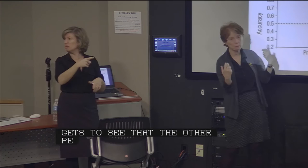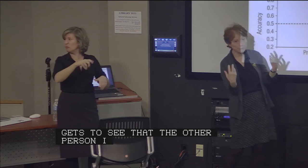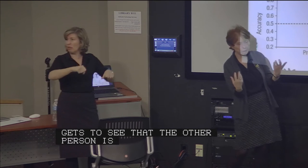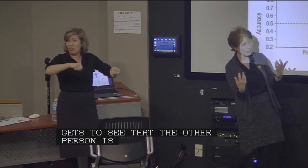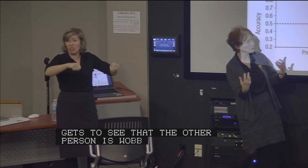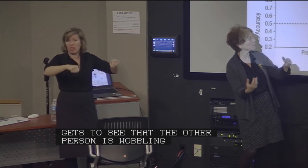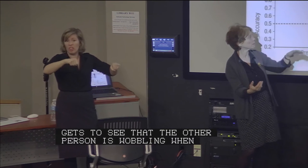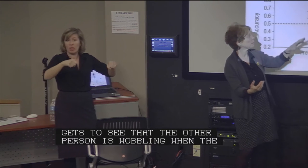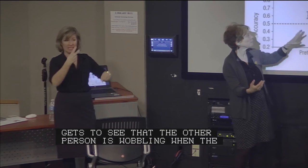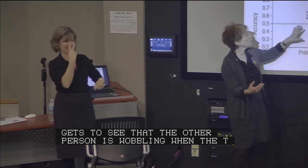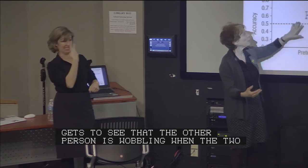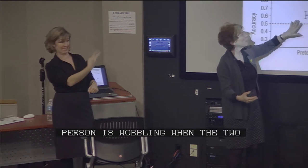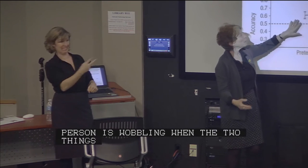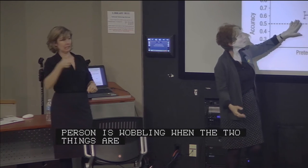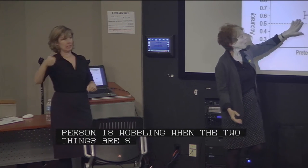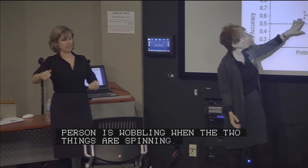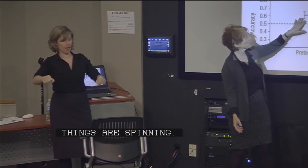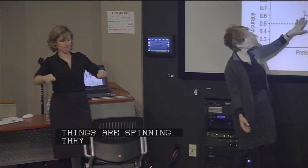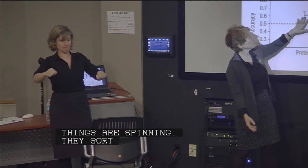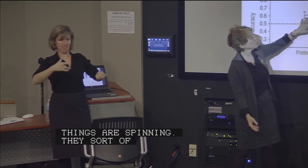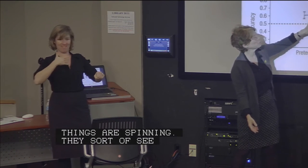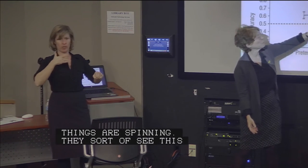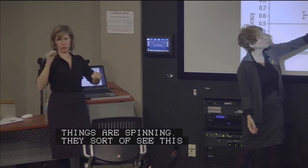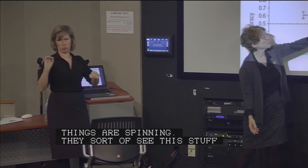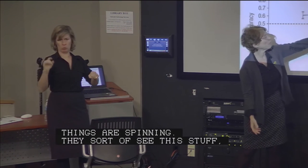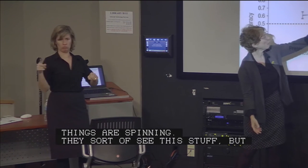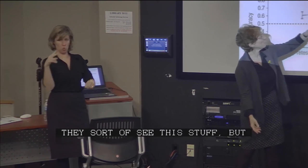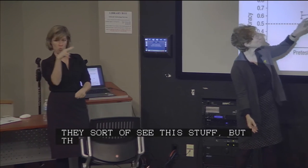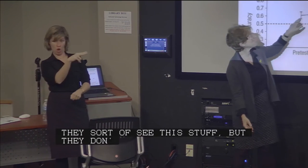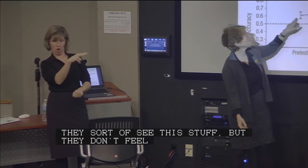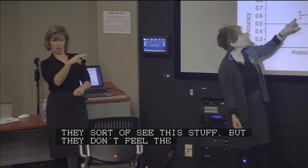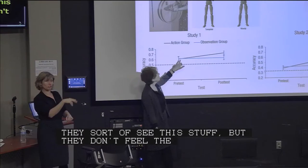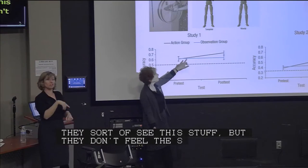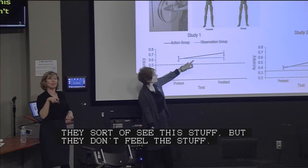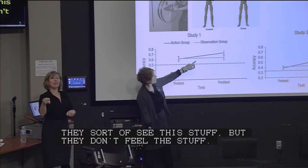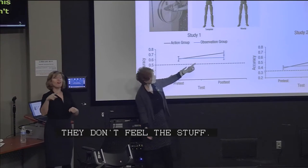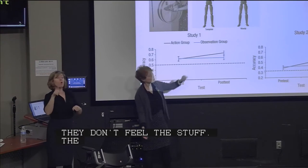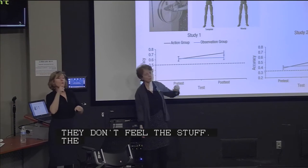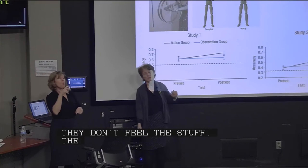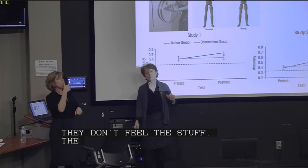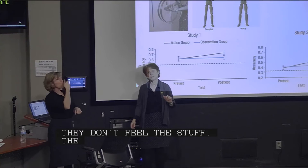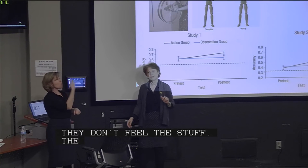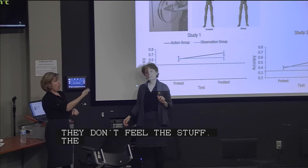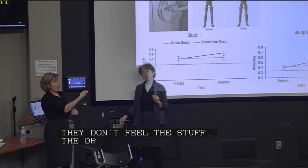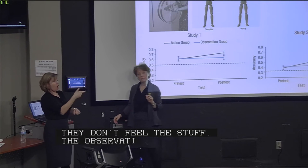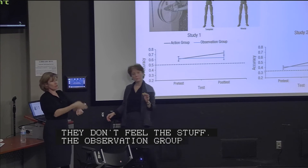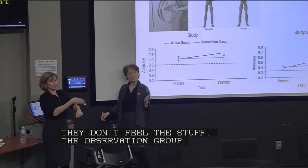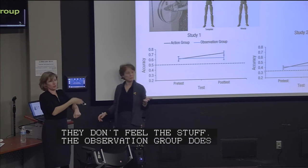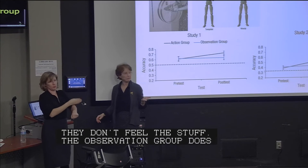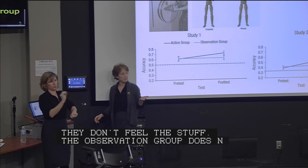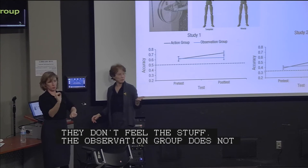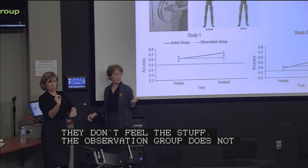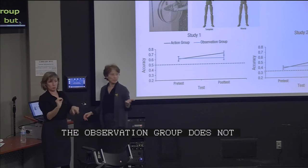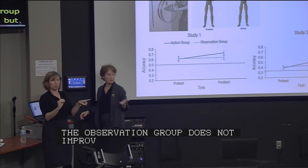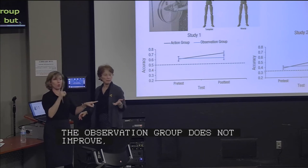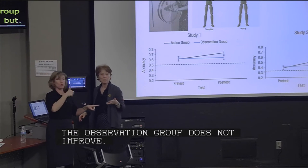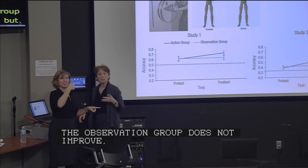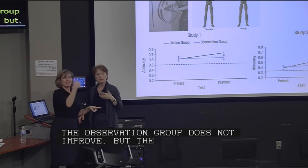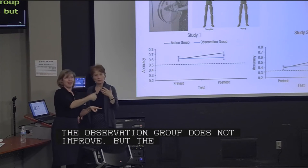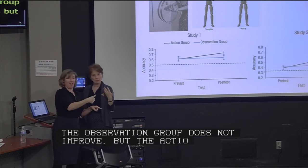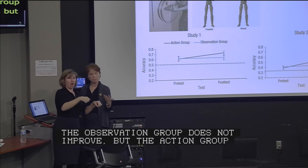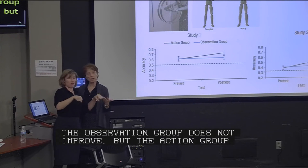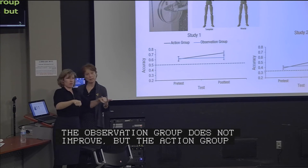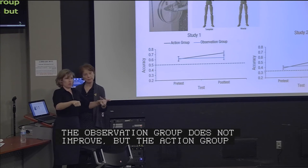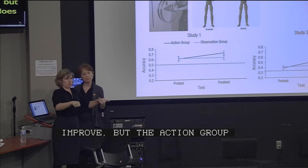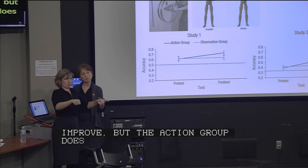but they don't feel the stuff. The observation group does not improve, but the action group does improve, suggesting